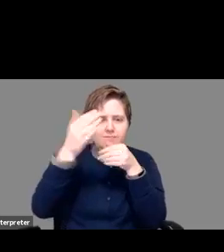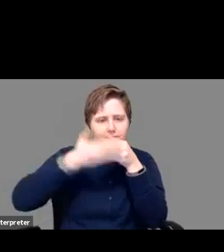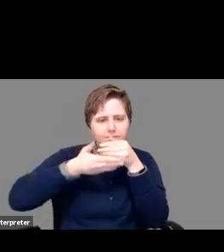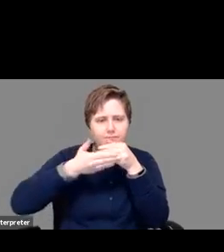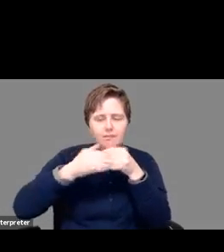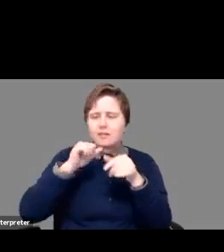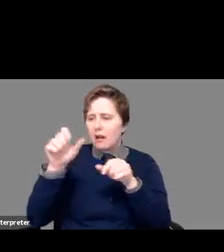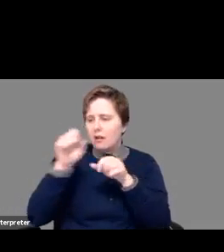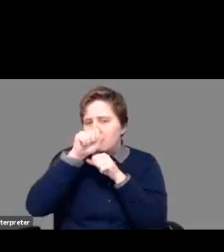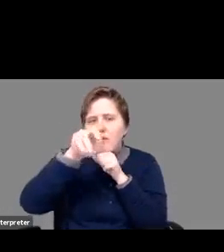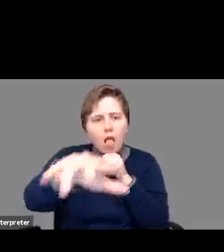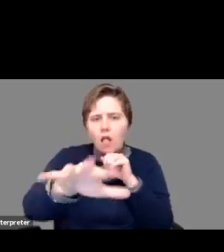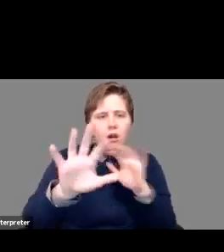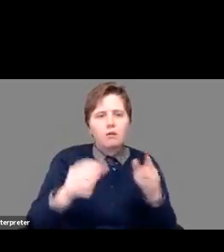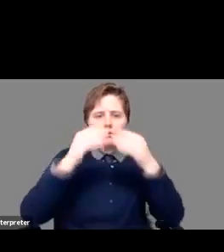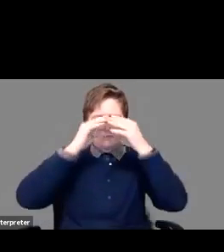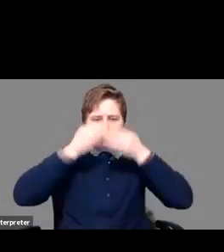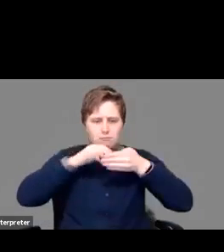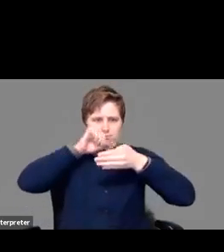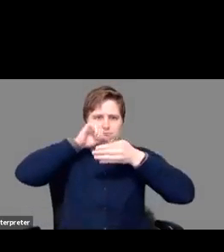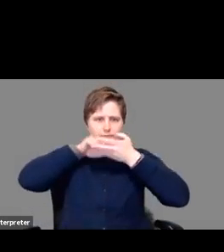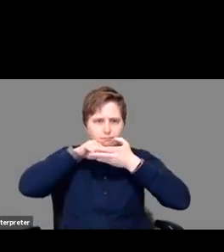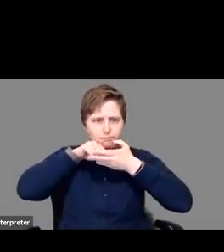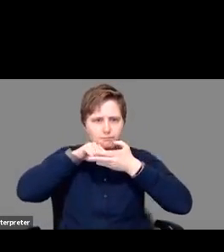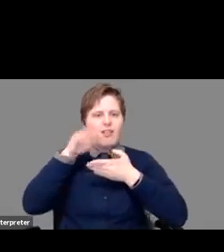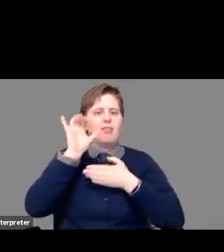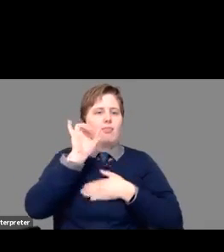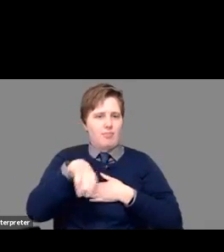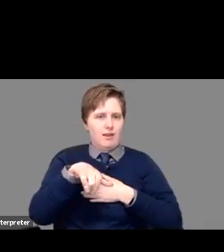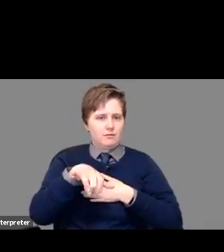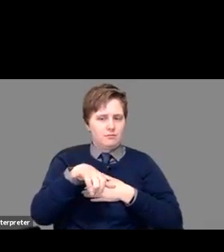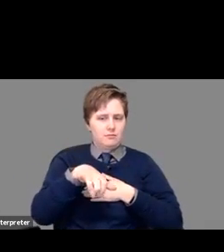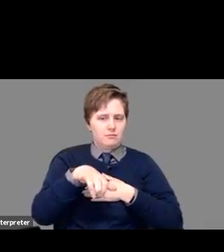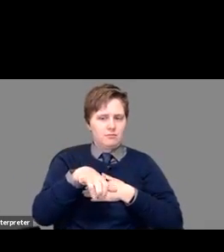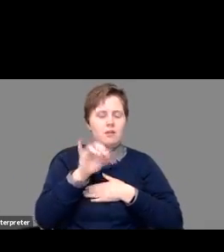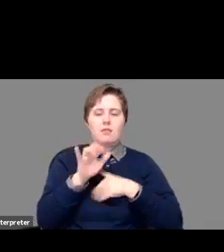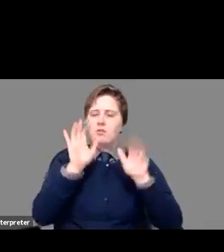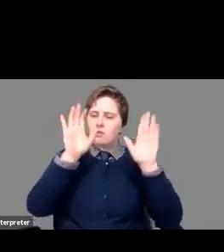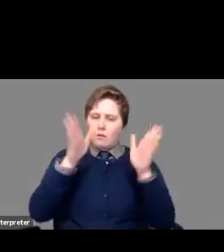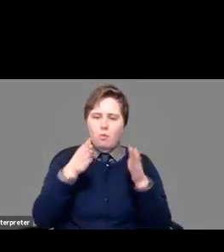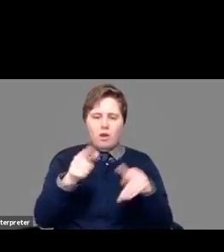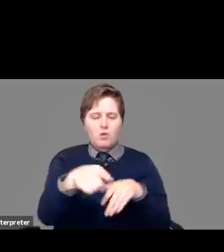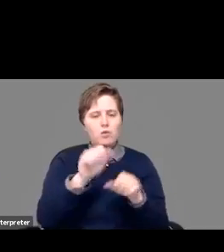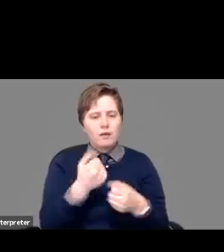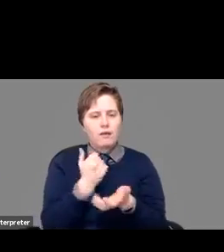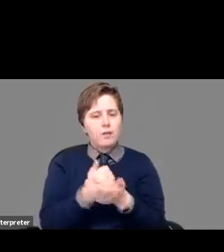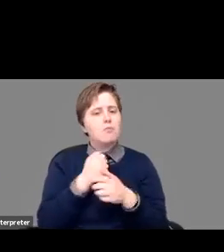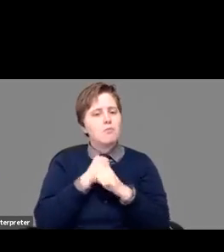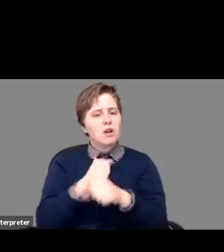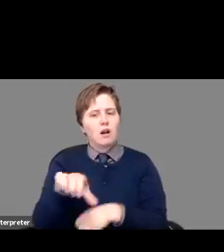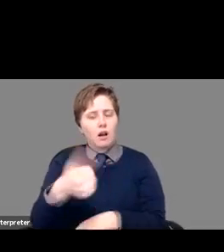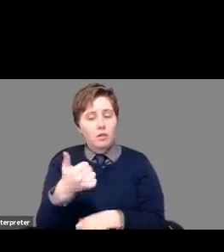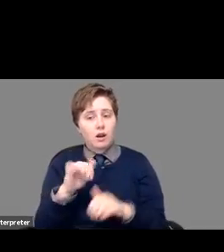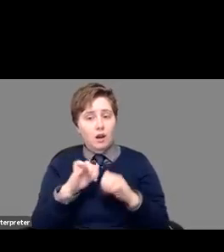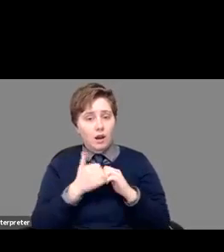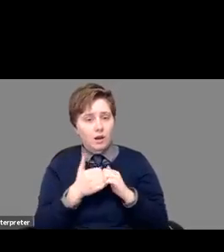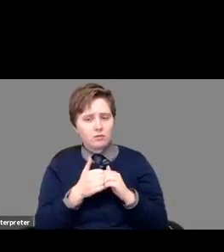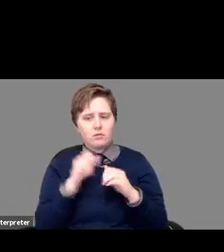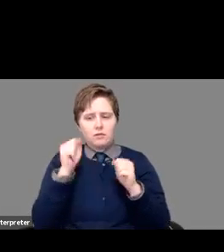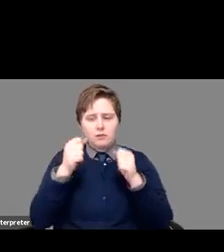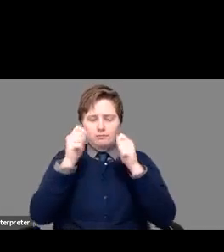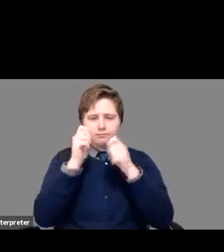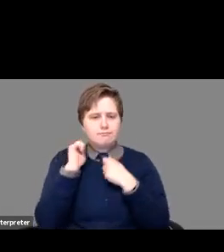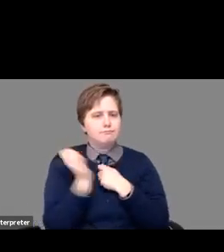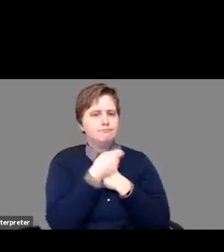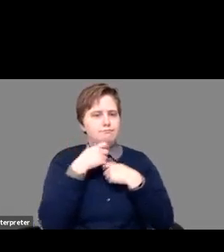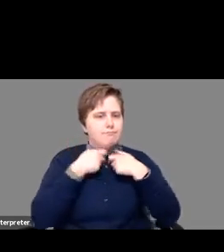else. So, that is one great way that, you can help protect others by wearing that scarf or bandana if you